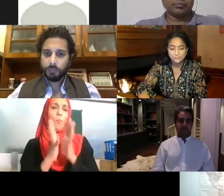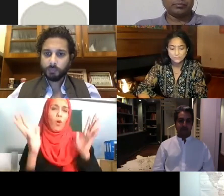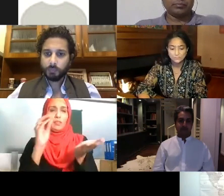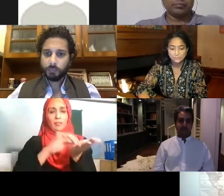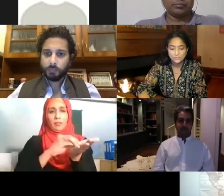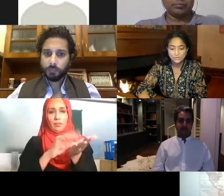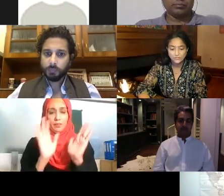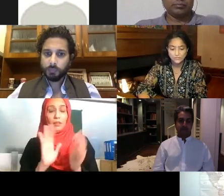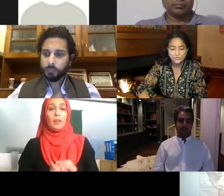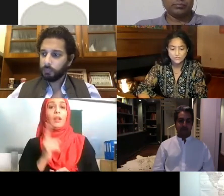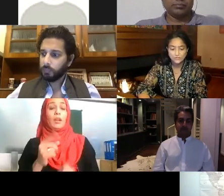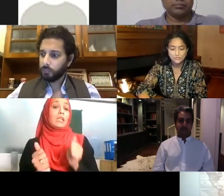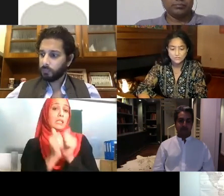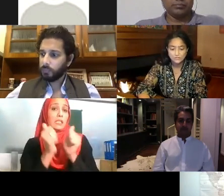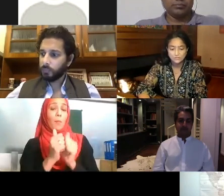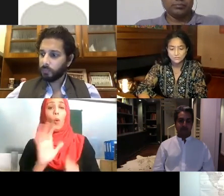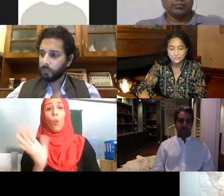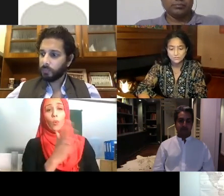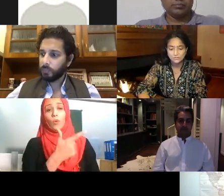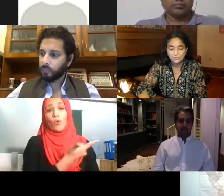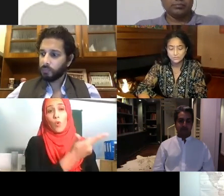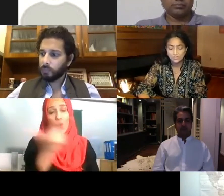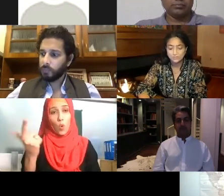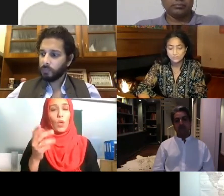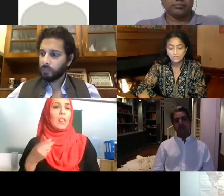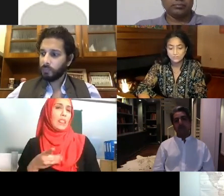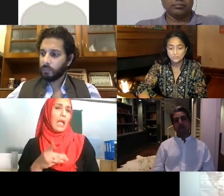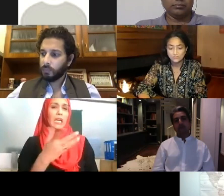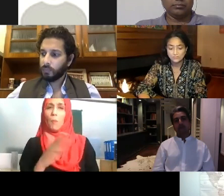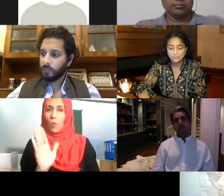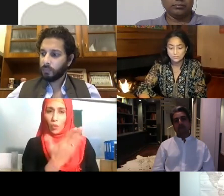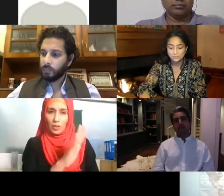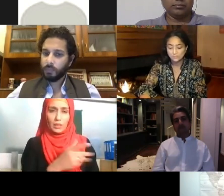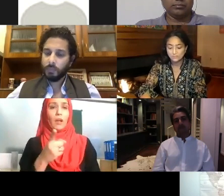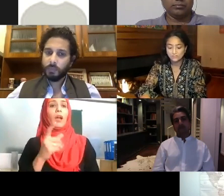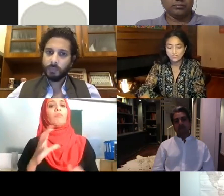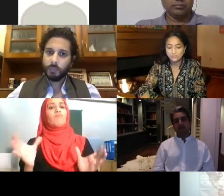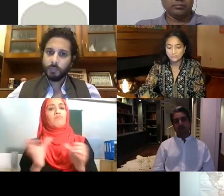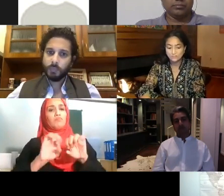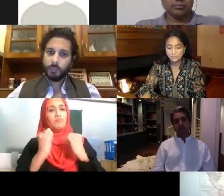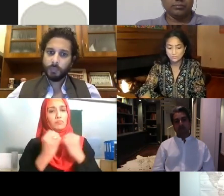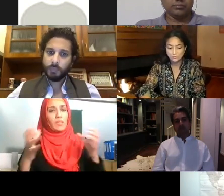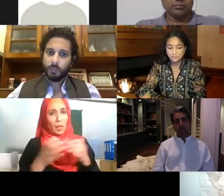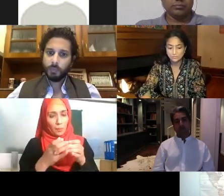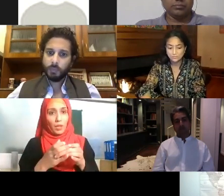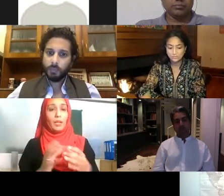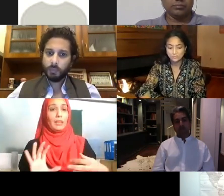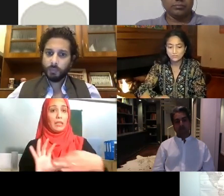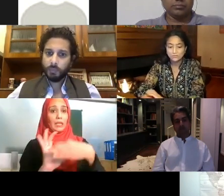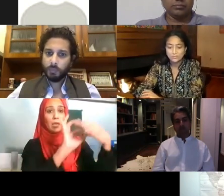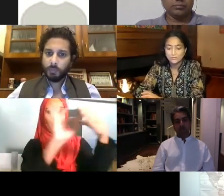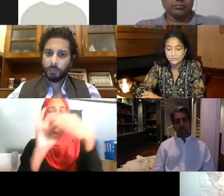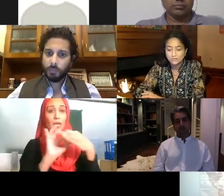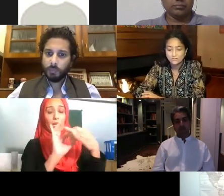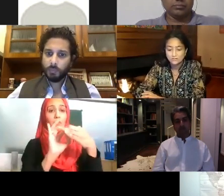We know it is used by different people in different ways to build community, to connect to economic